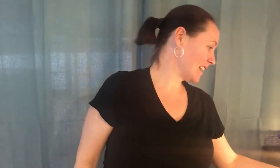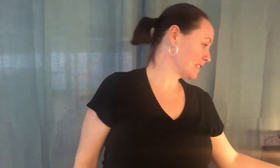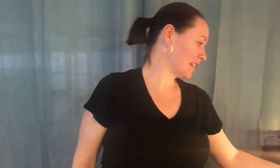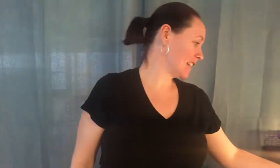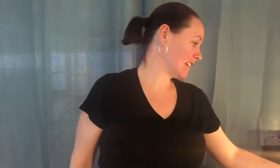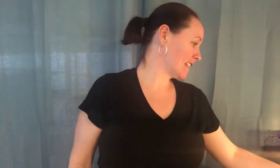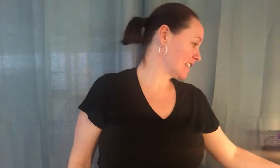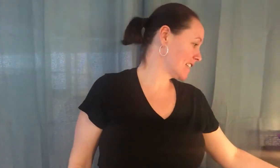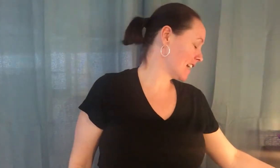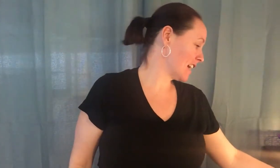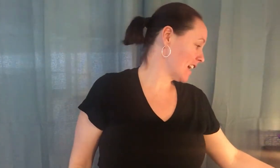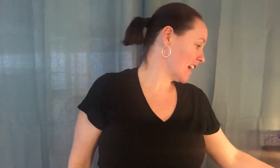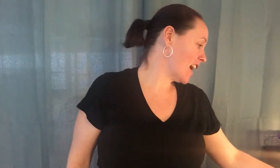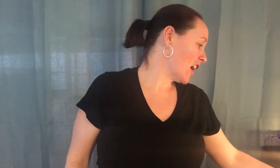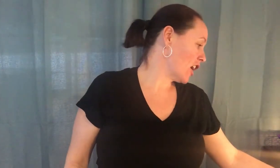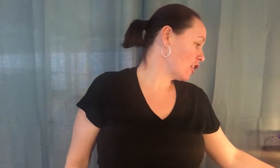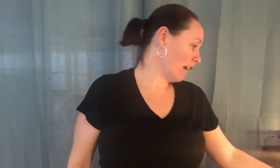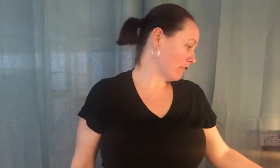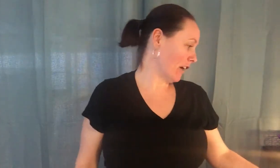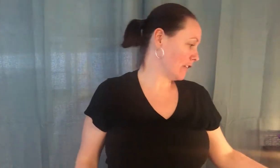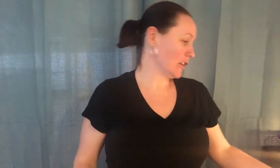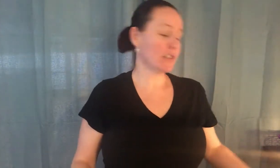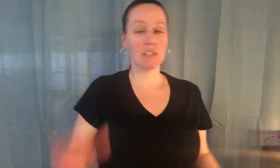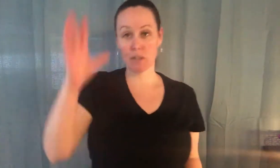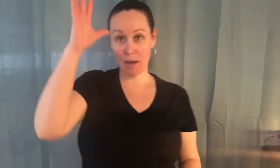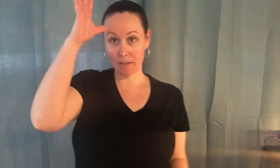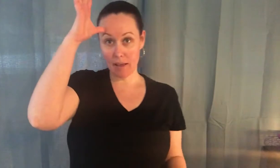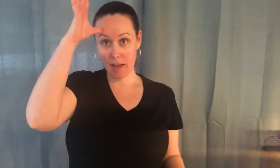Next one is grandfather. So at the head,